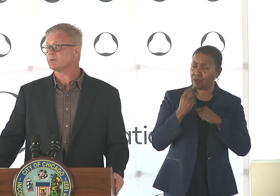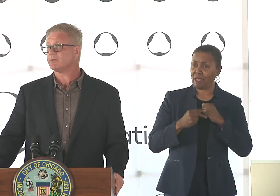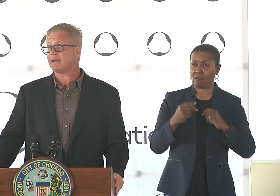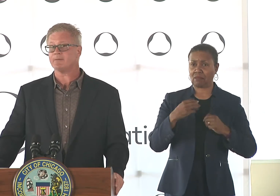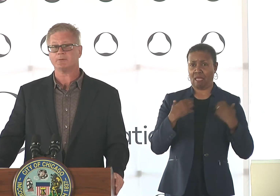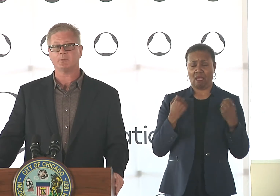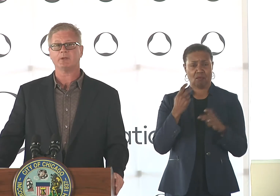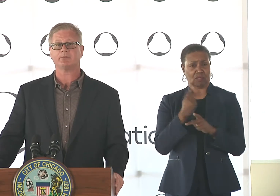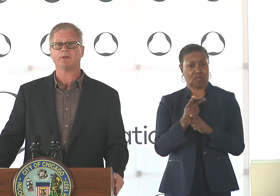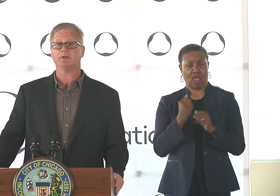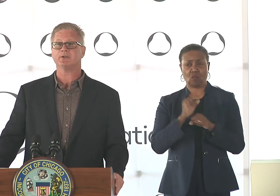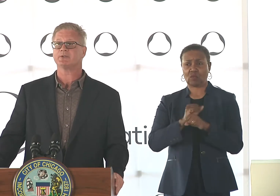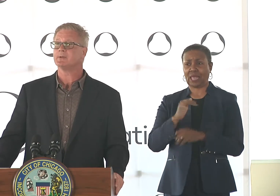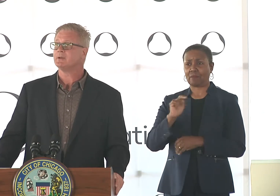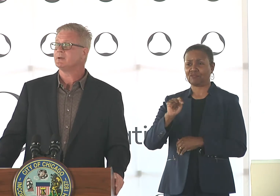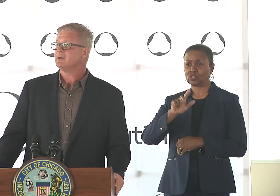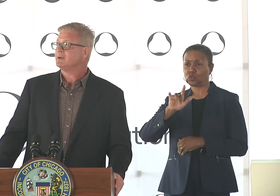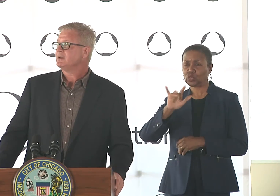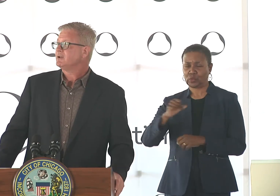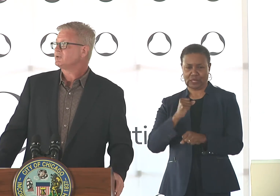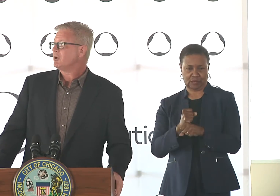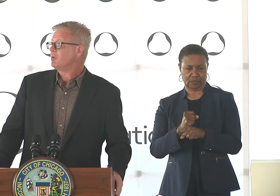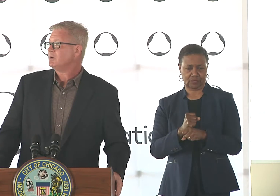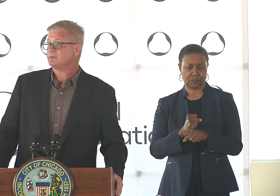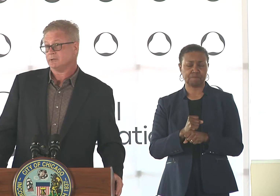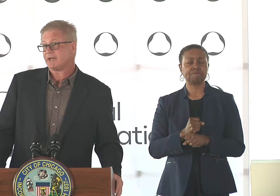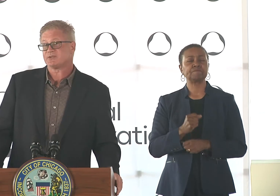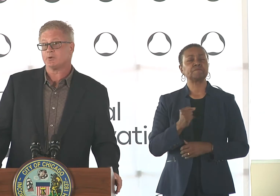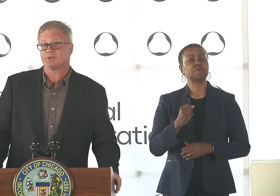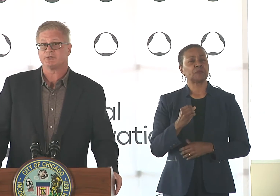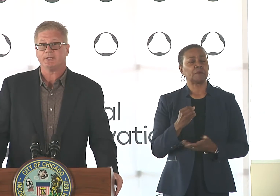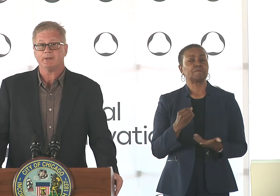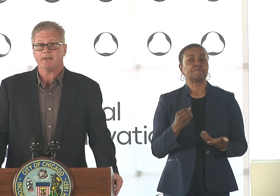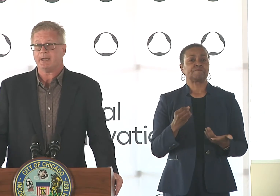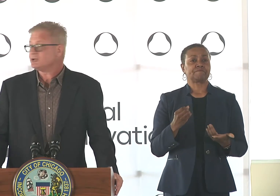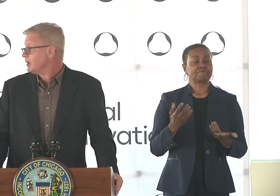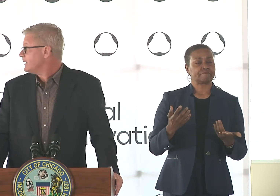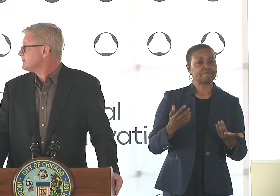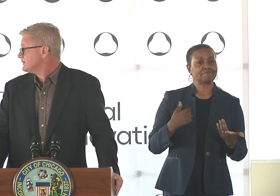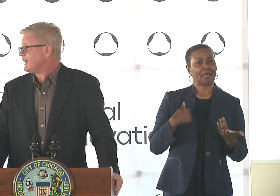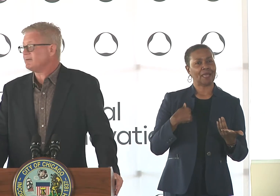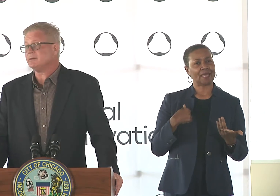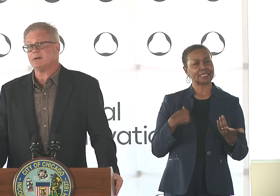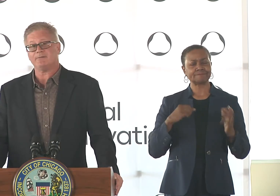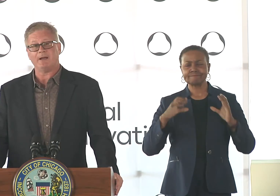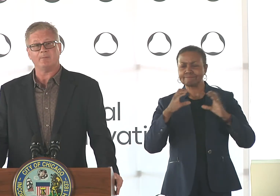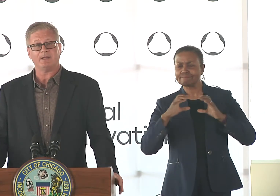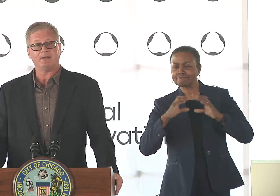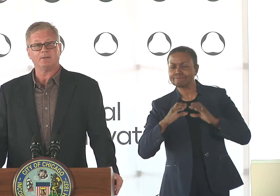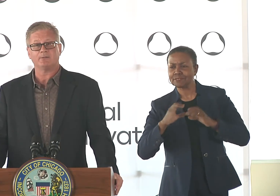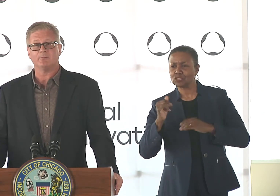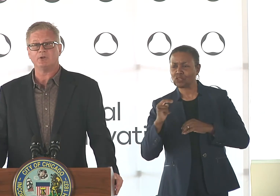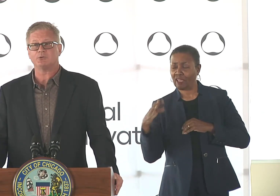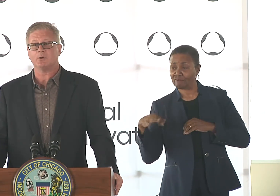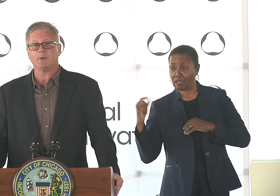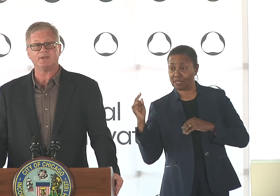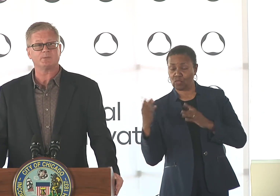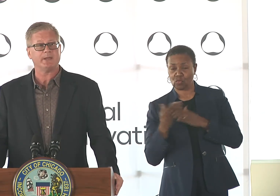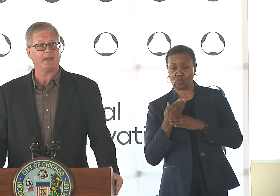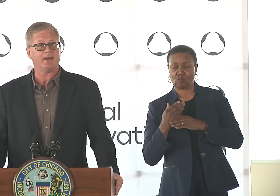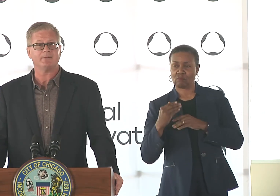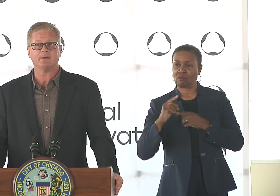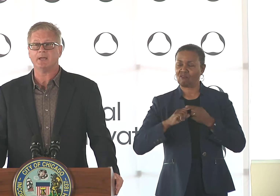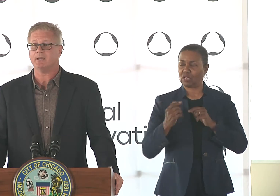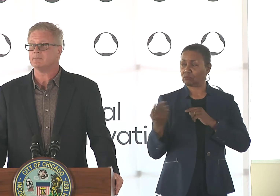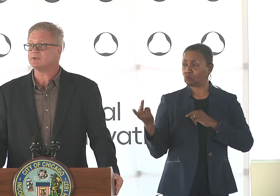having worked with Abbott for 23 years. So a lot of soul searching, and John Flavin found me through a mutual acquaintance